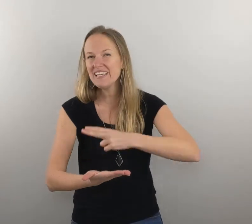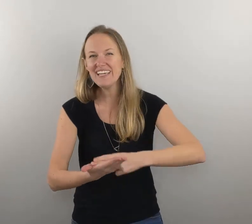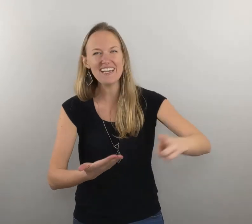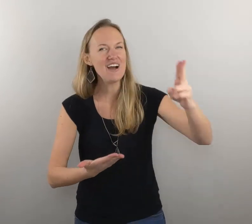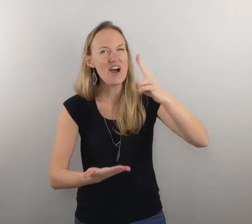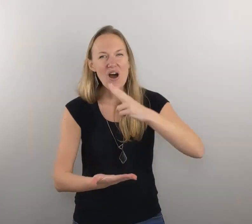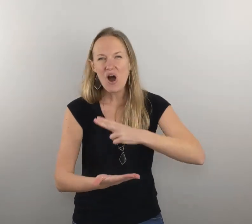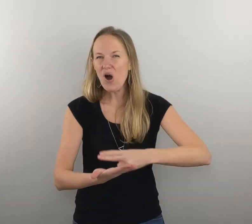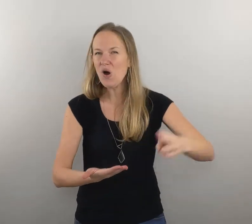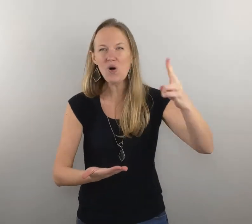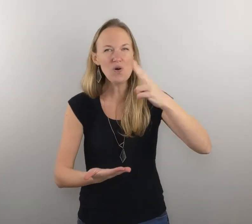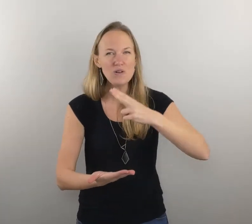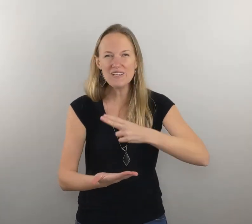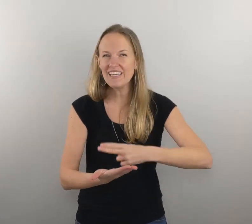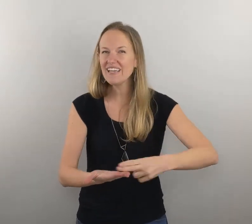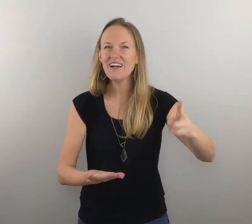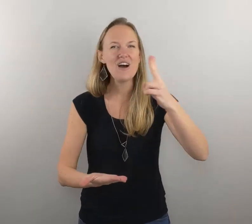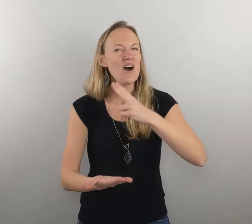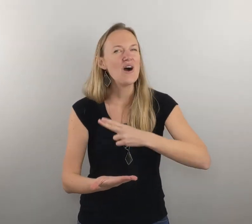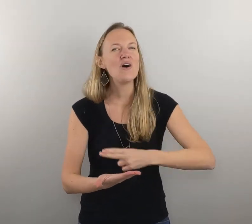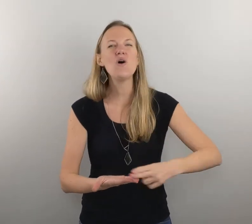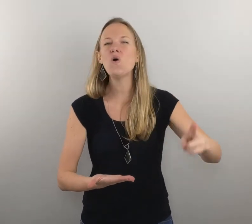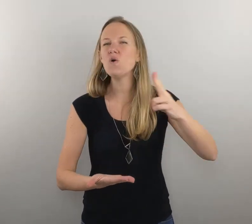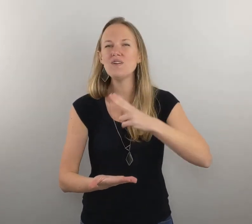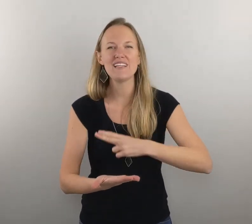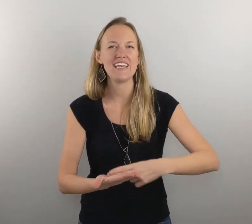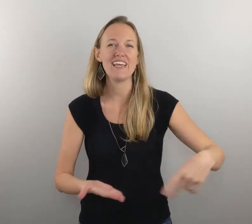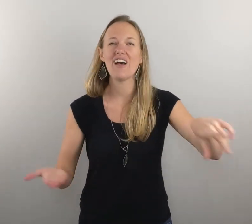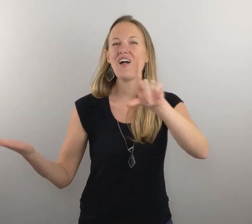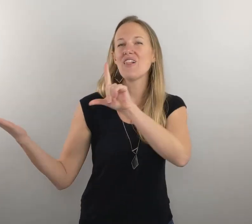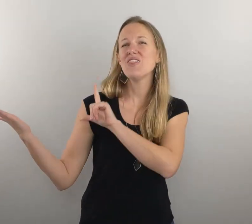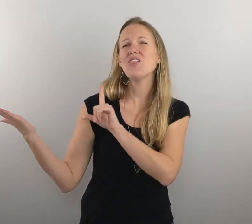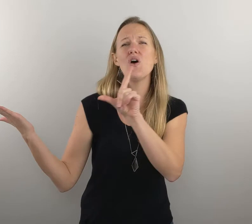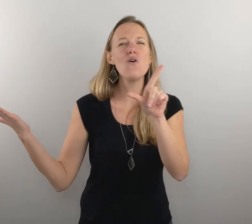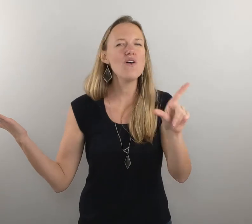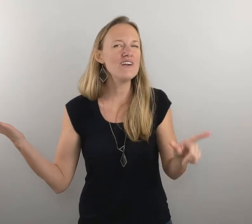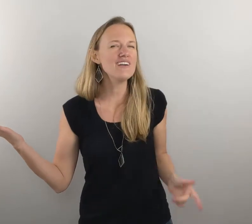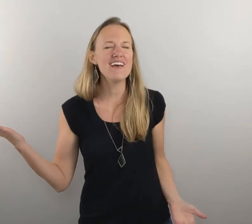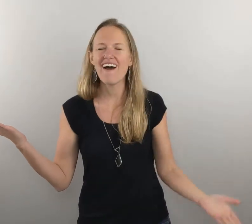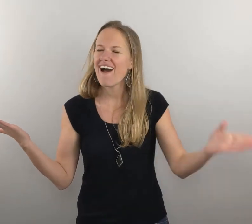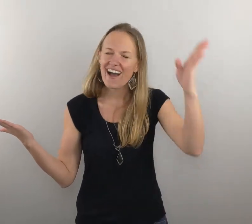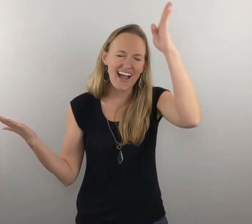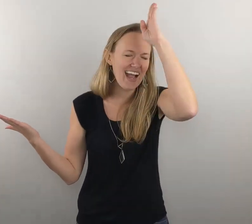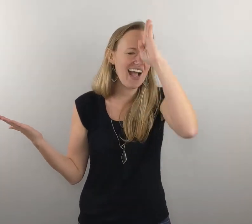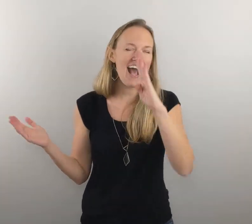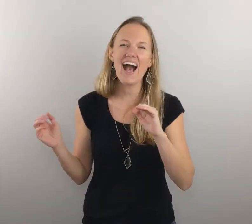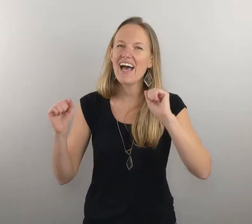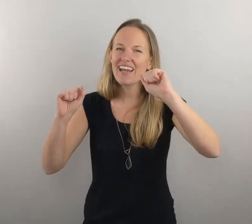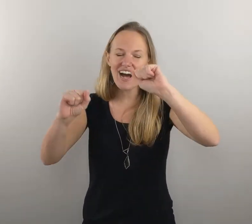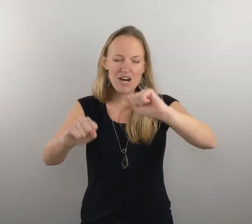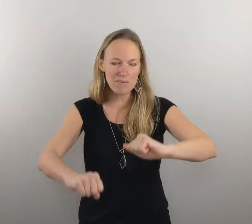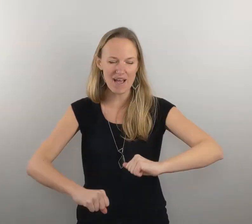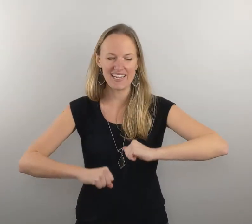Holy, holy, holy, Lord God